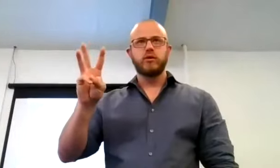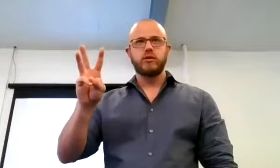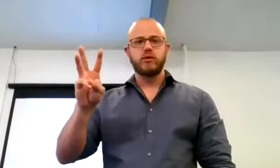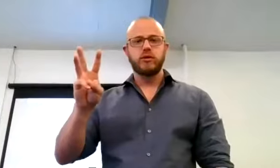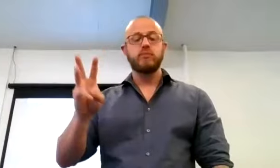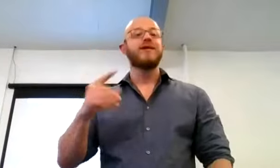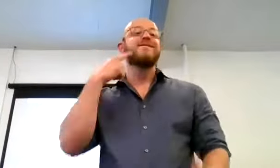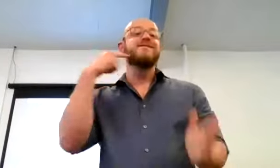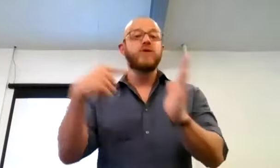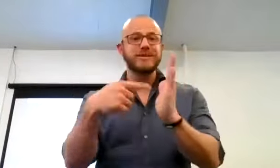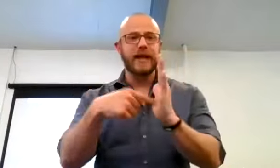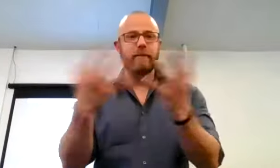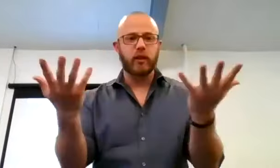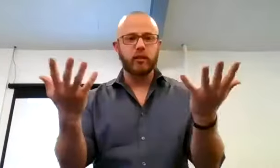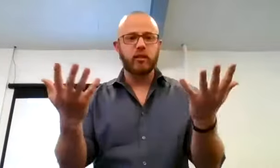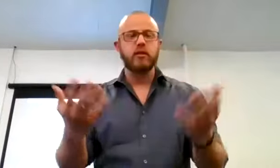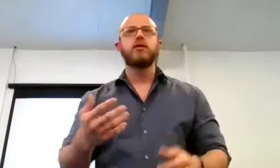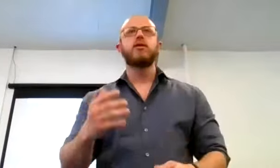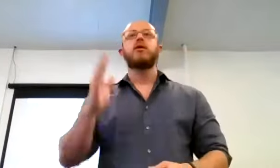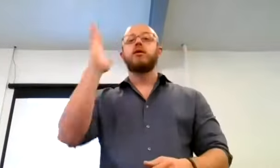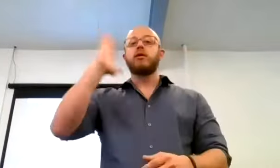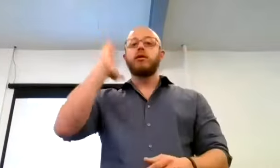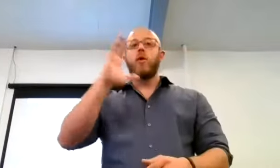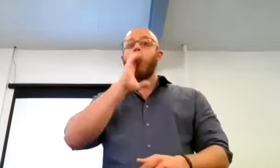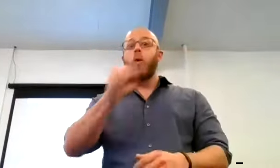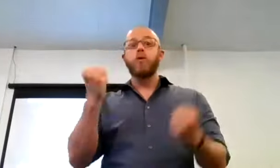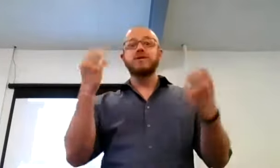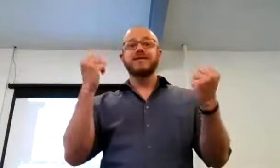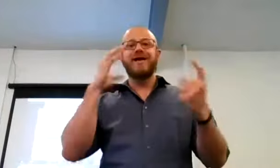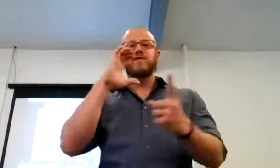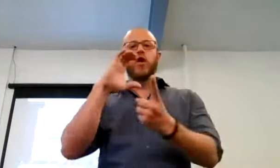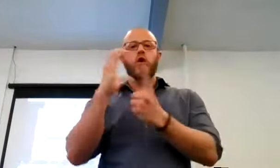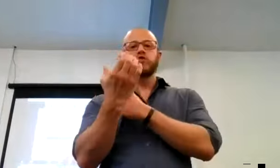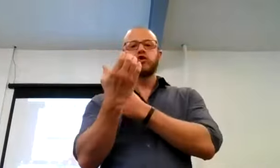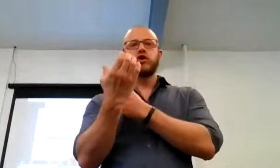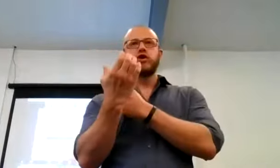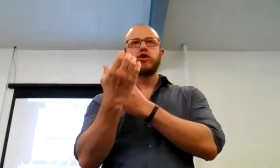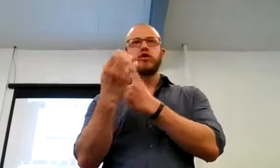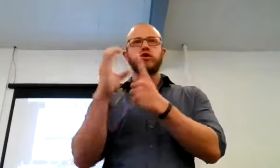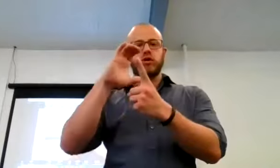your chin. So for example, before the old sign for culture,